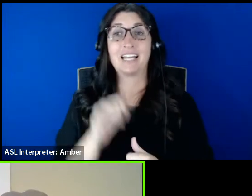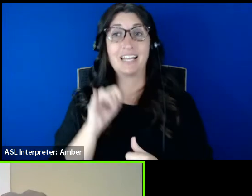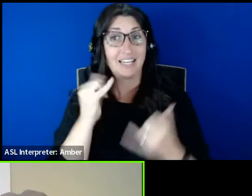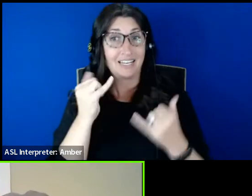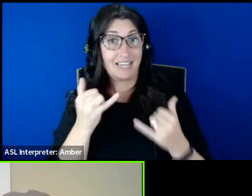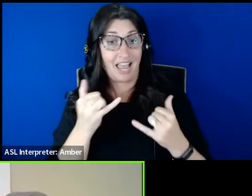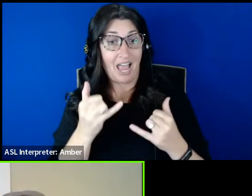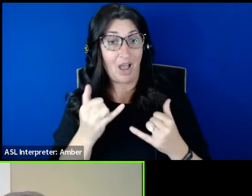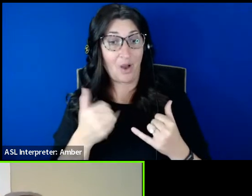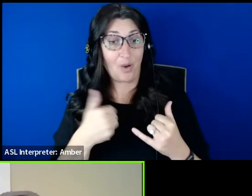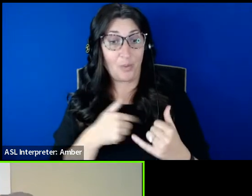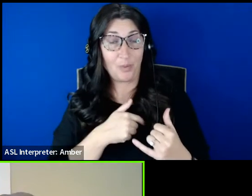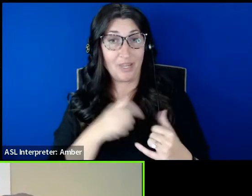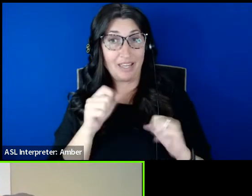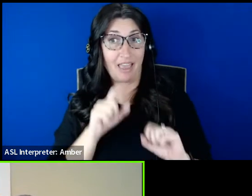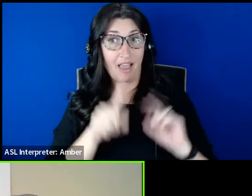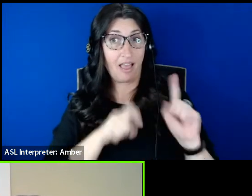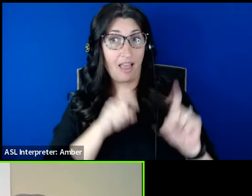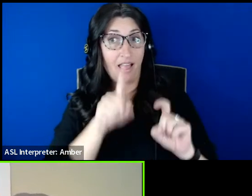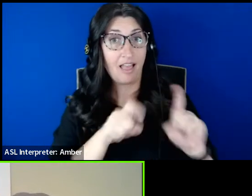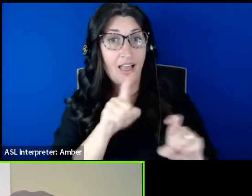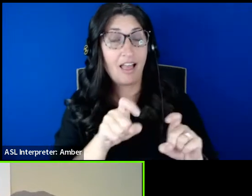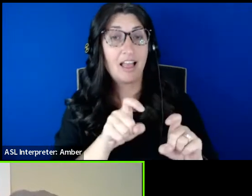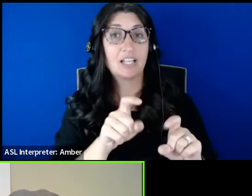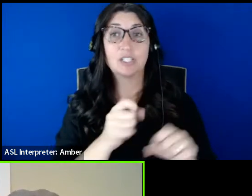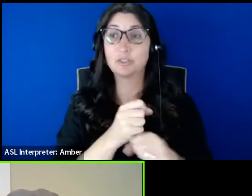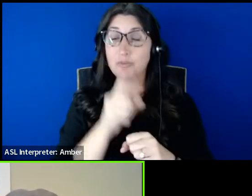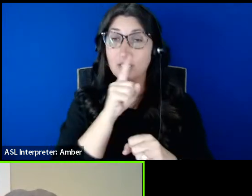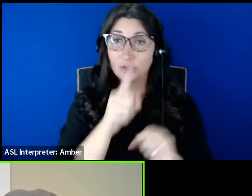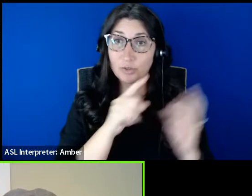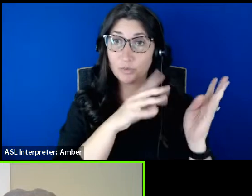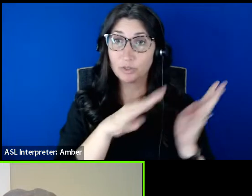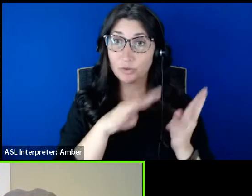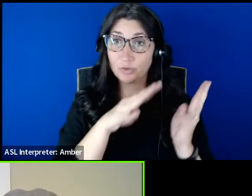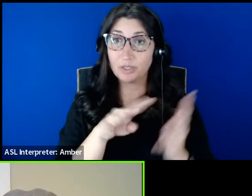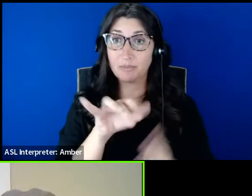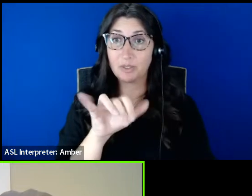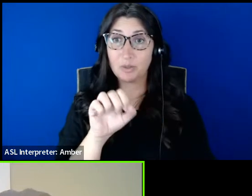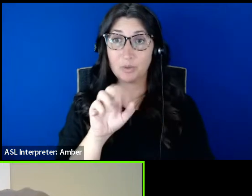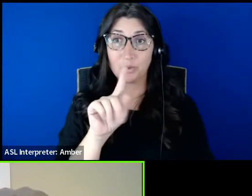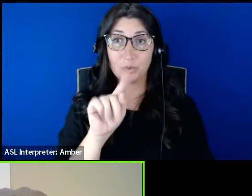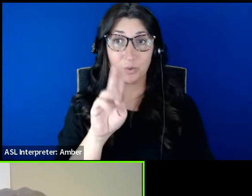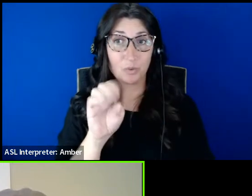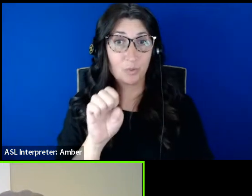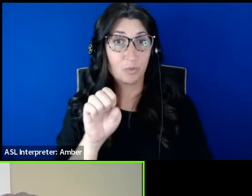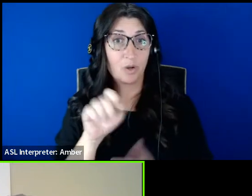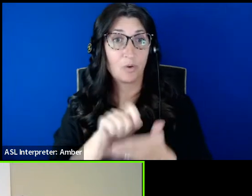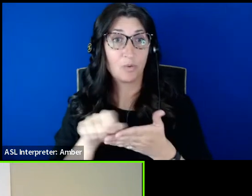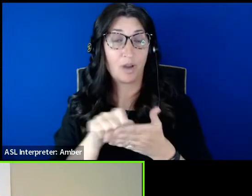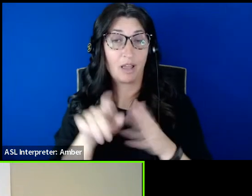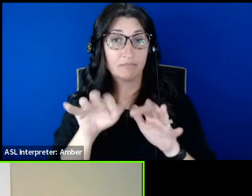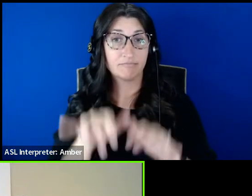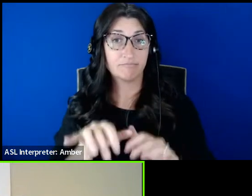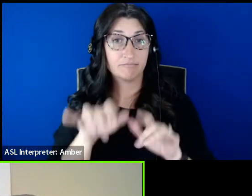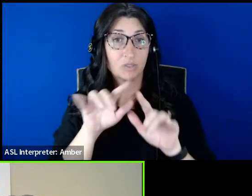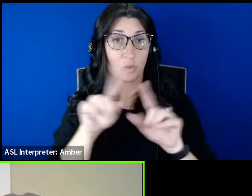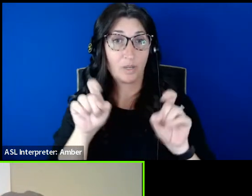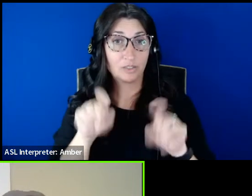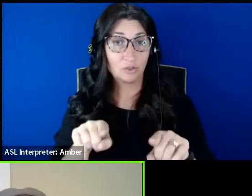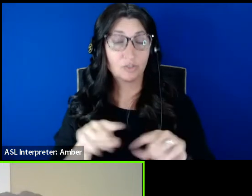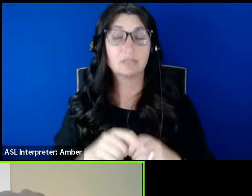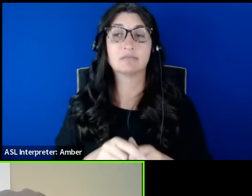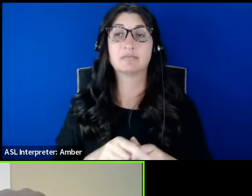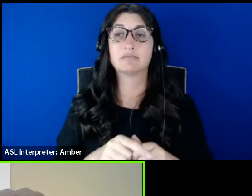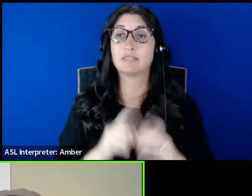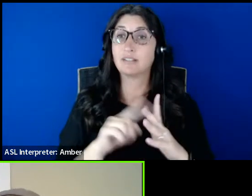ask questions. So in the stream, make sure that you write those questions. And to kick